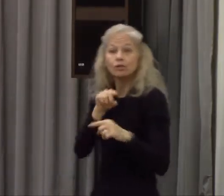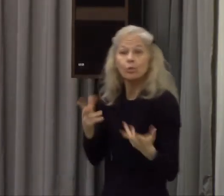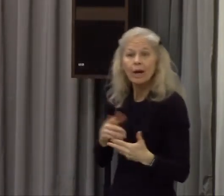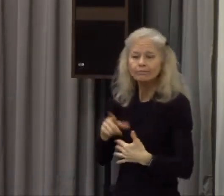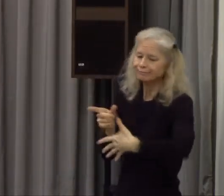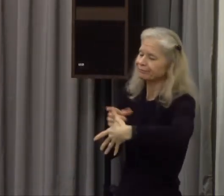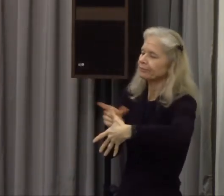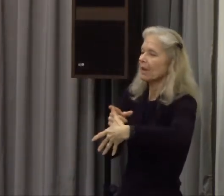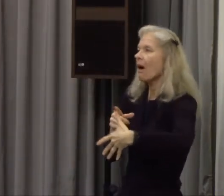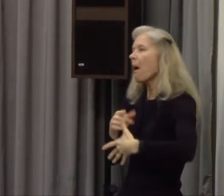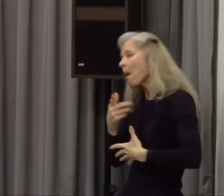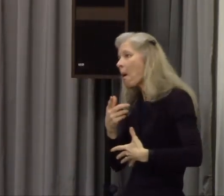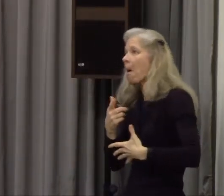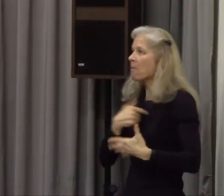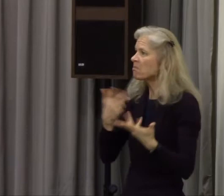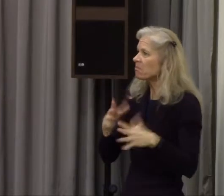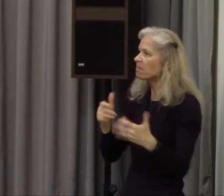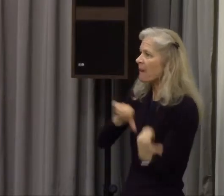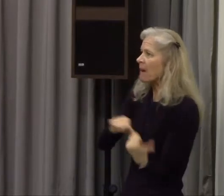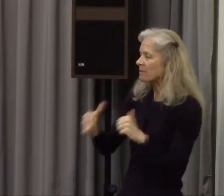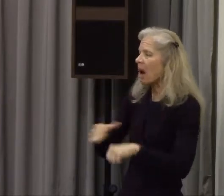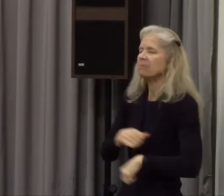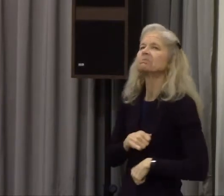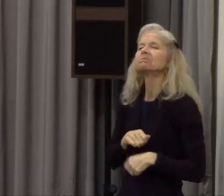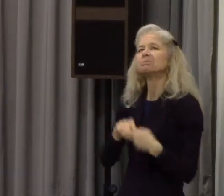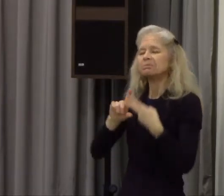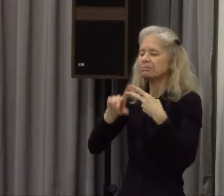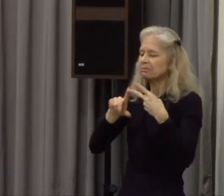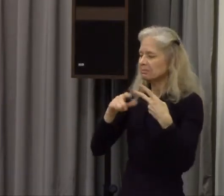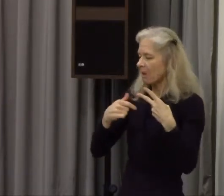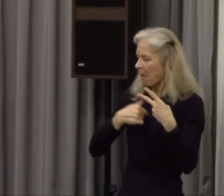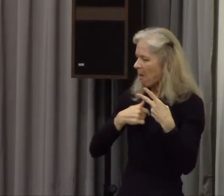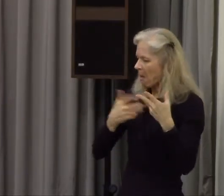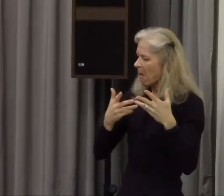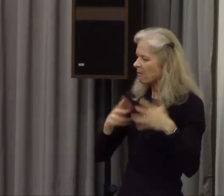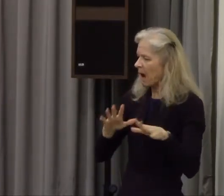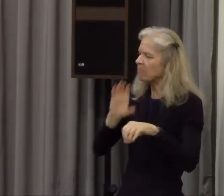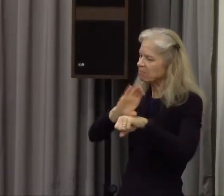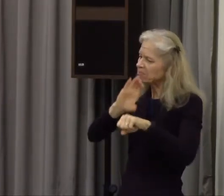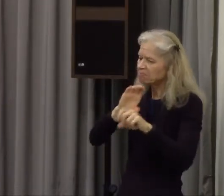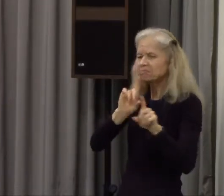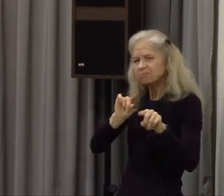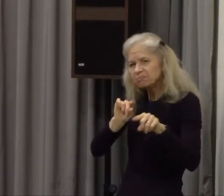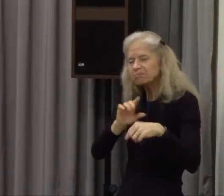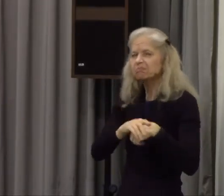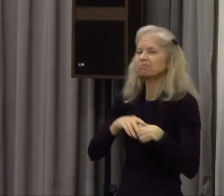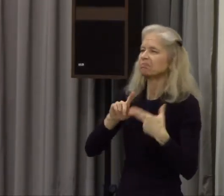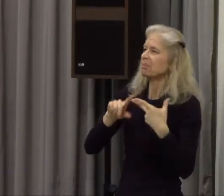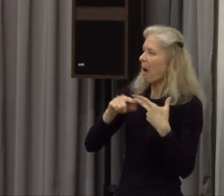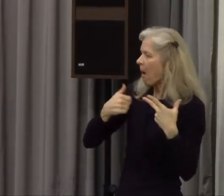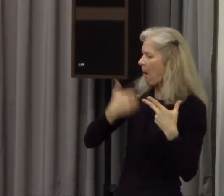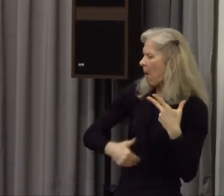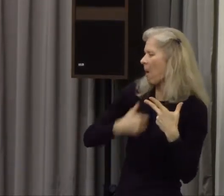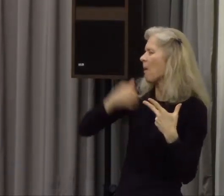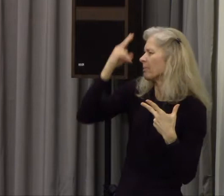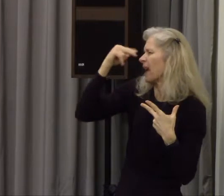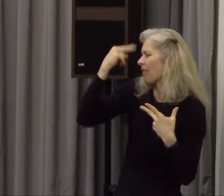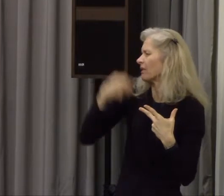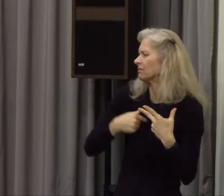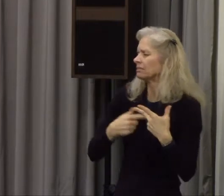But sometimes, and it's always refreshing, you'll hear, well, ask him, well, yeah, I know for sure I'm going to heaven. Well,